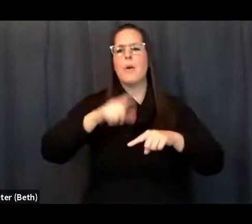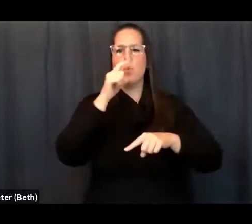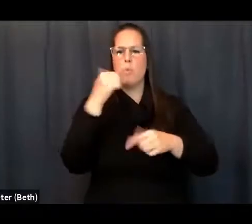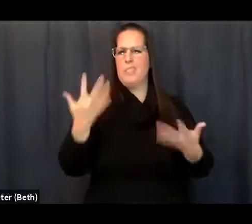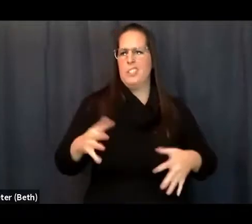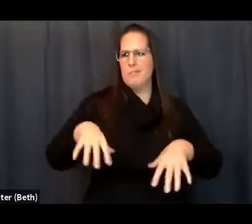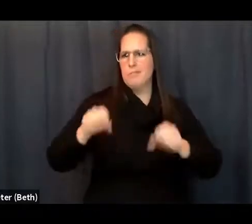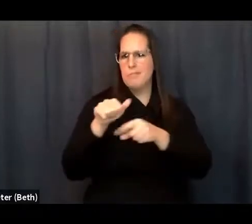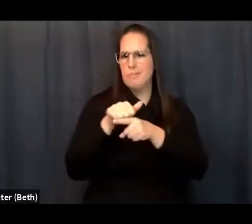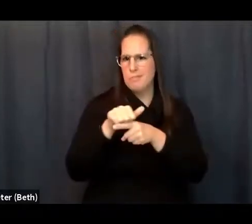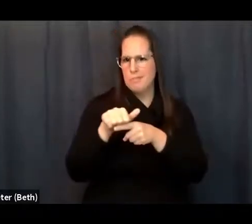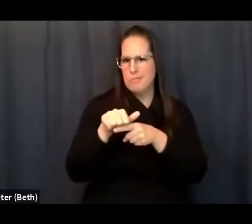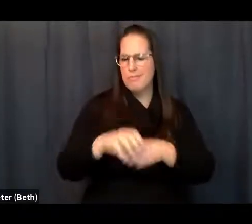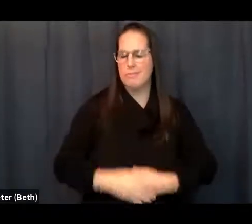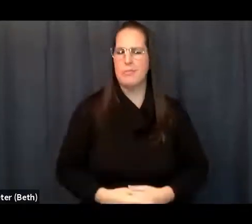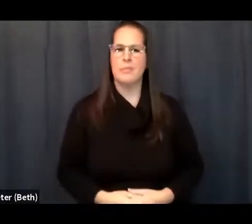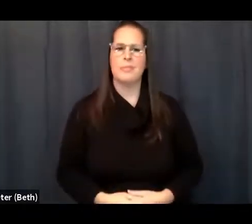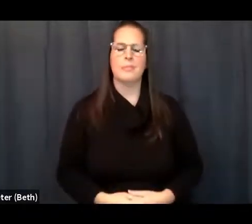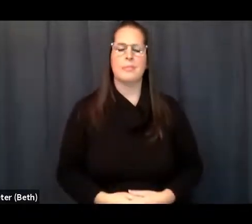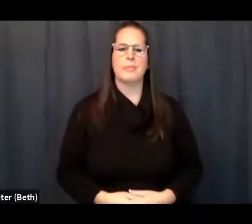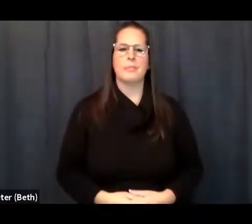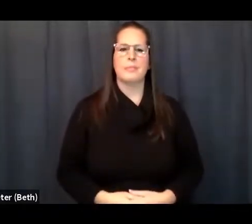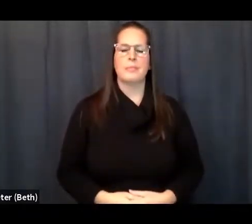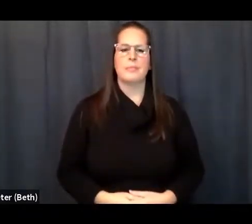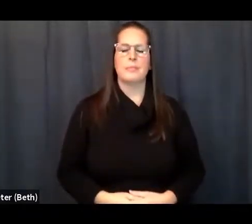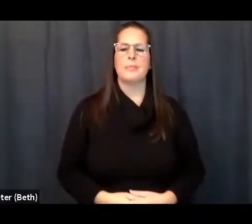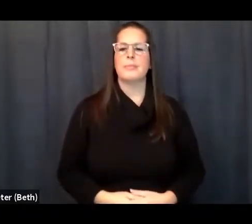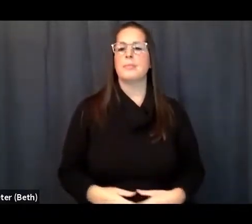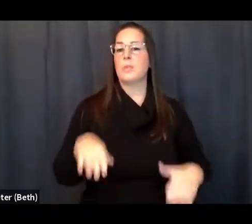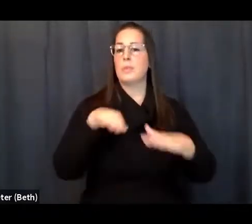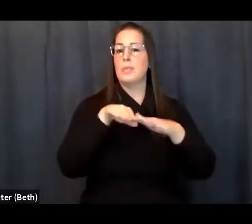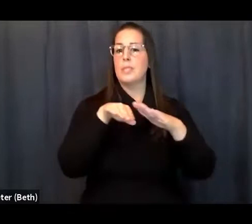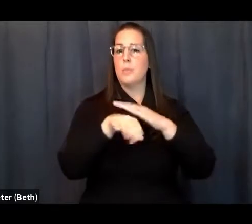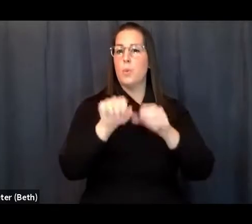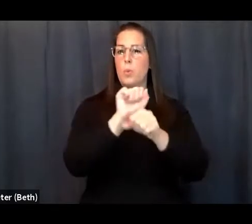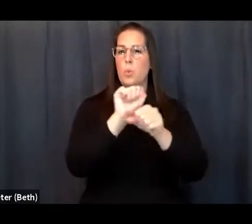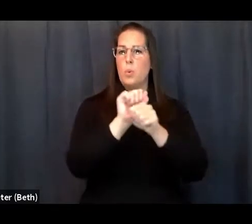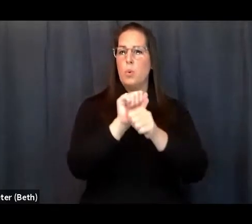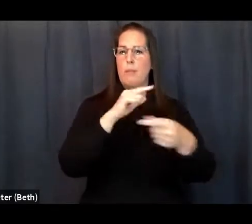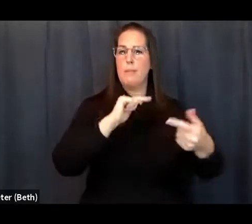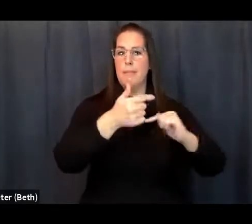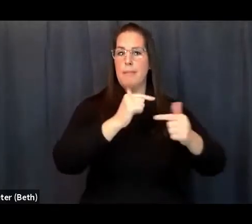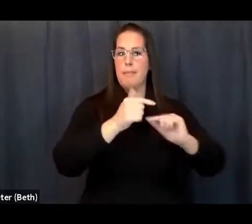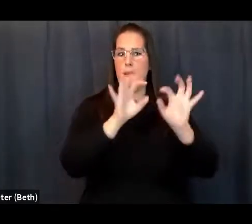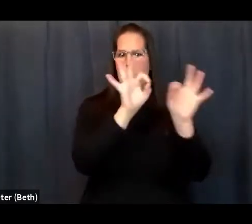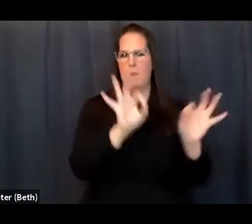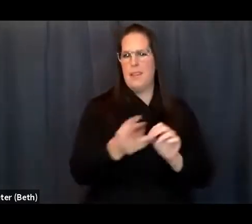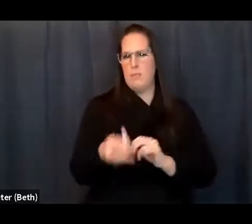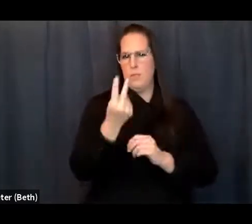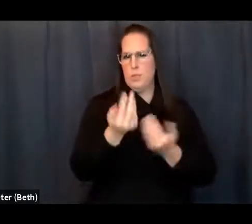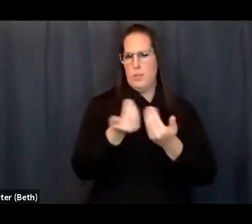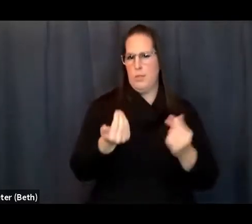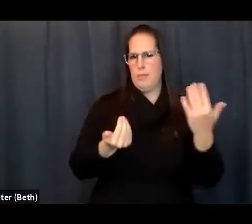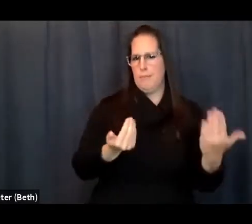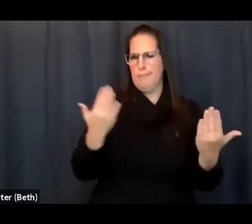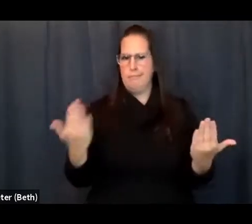during the interview. Accessible work dialogue forms. So I have two separate forms. You take them